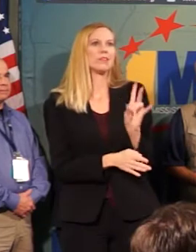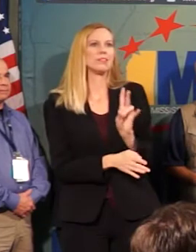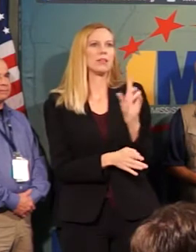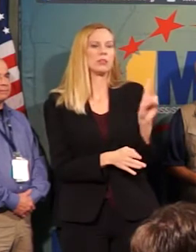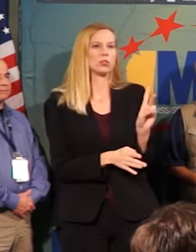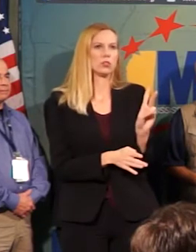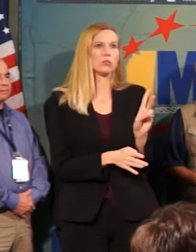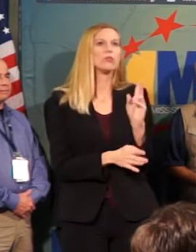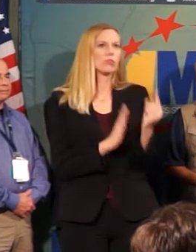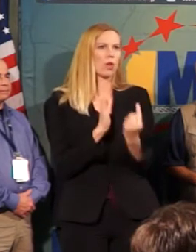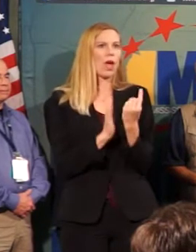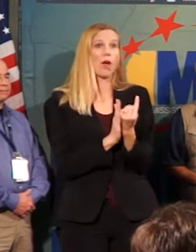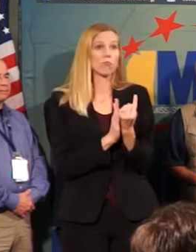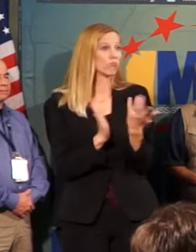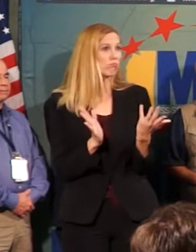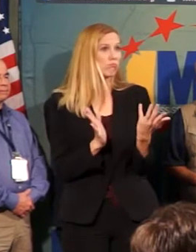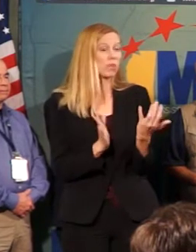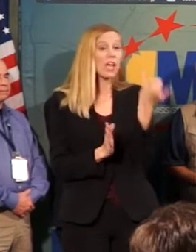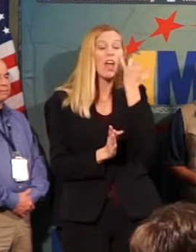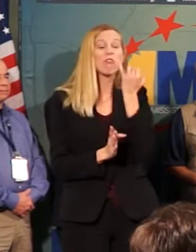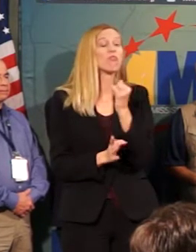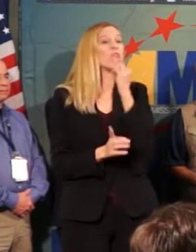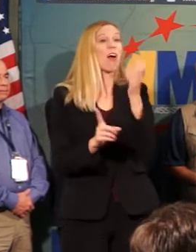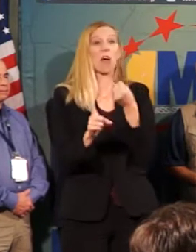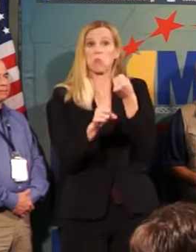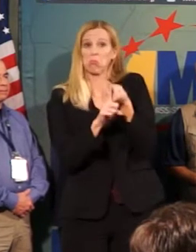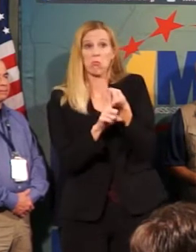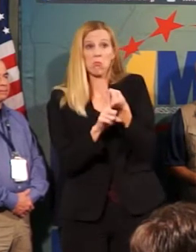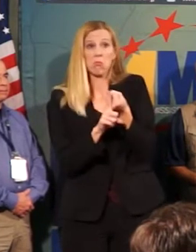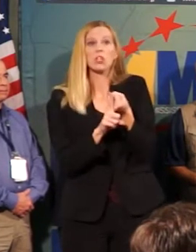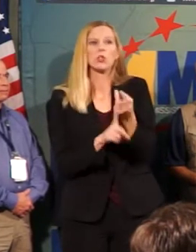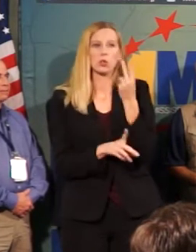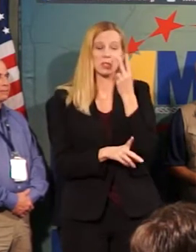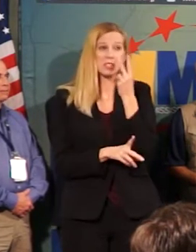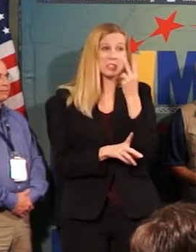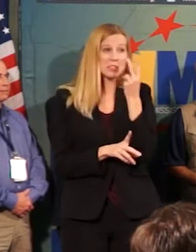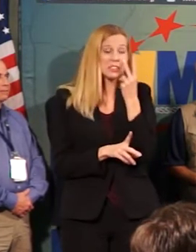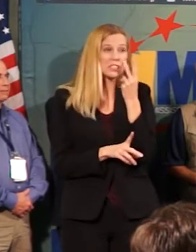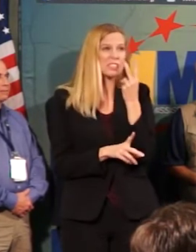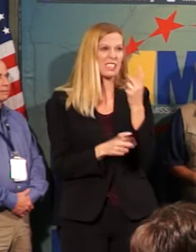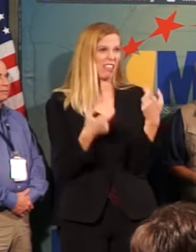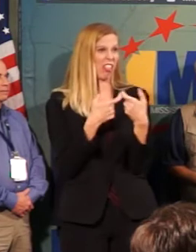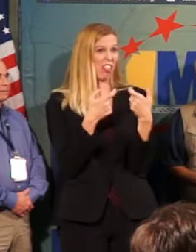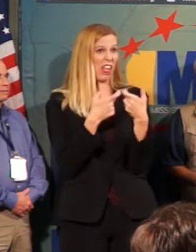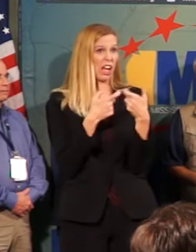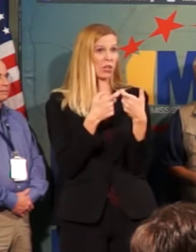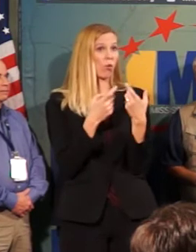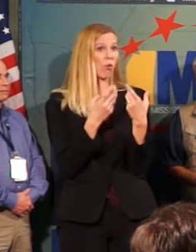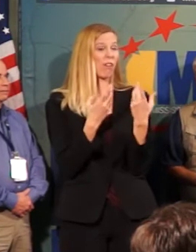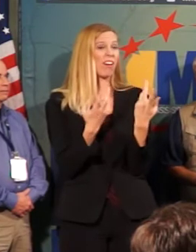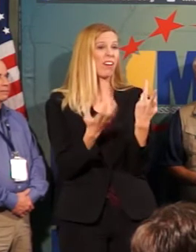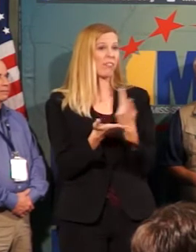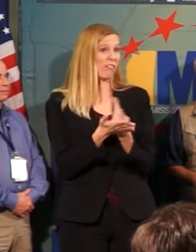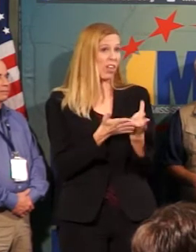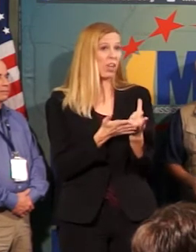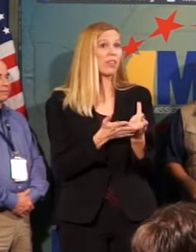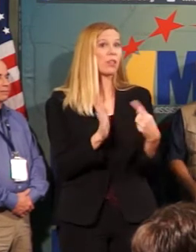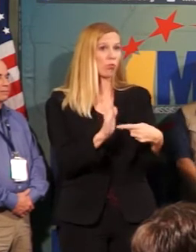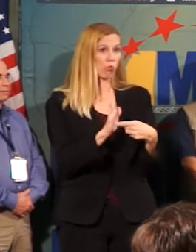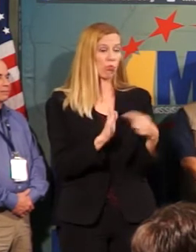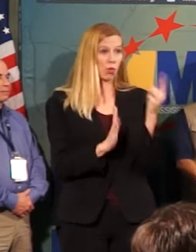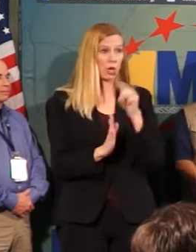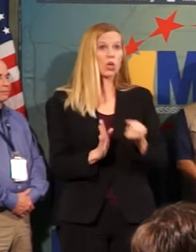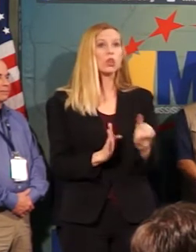for 72 hours. Even if you're not impacted by a storm, we could see widespread electrical outages that will require you to be